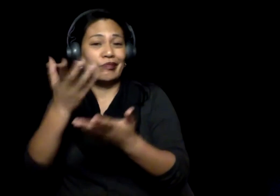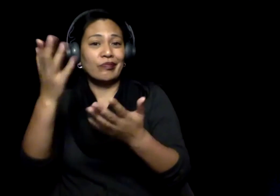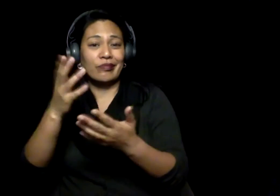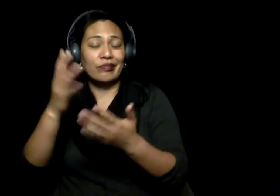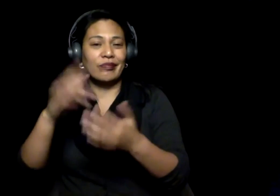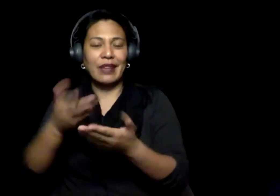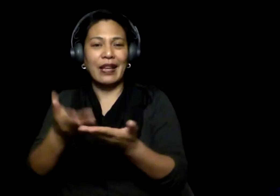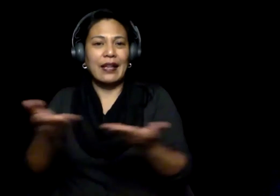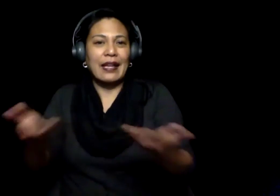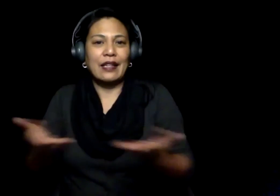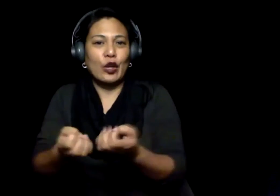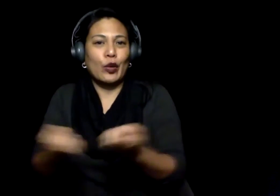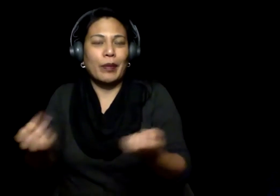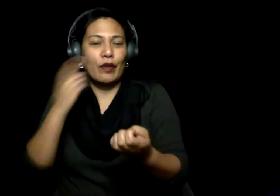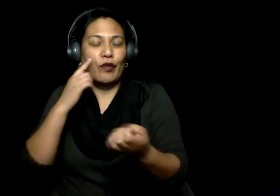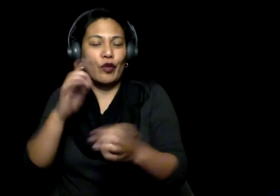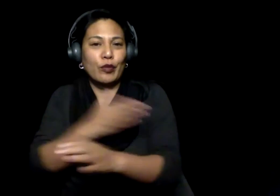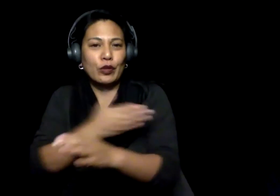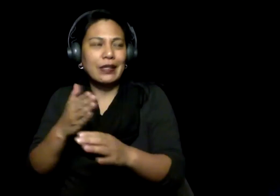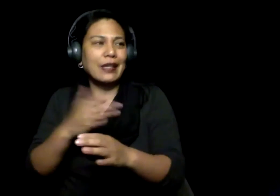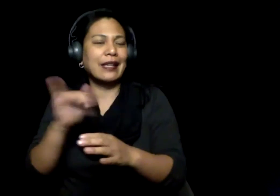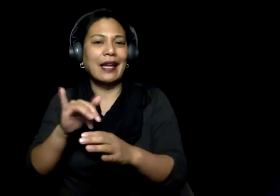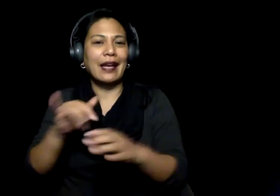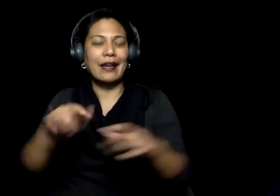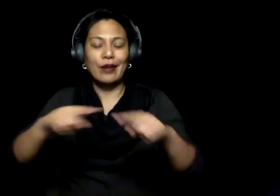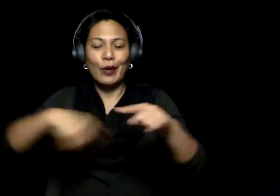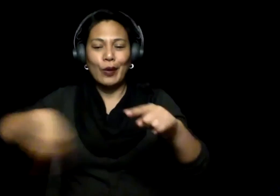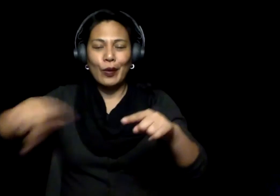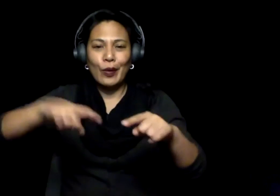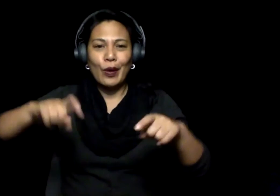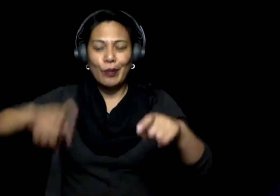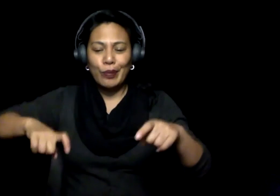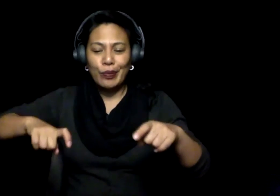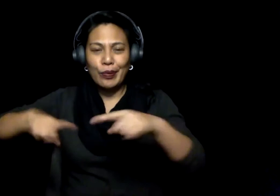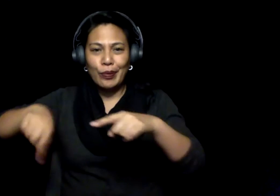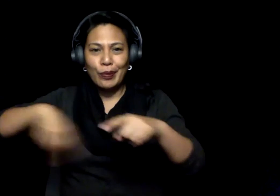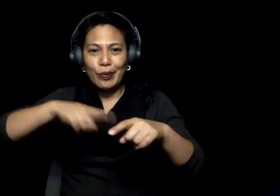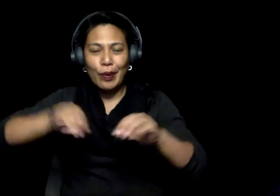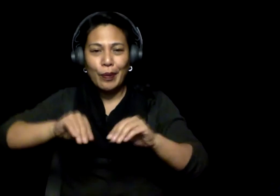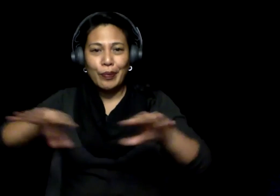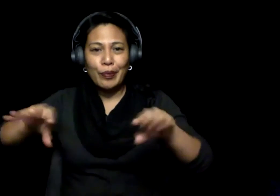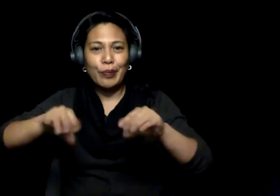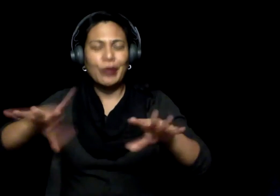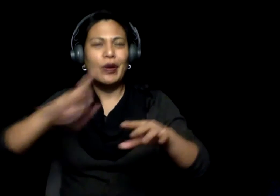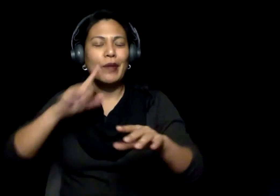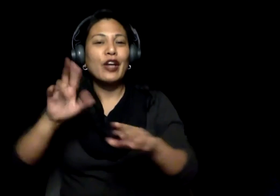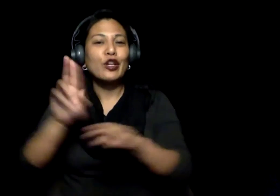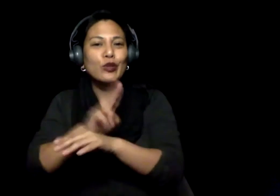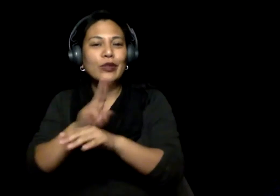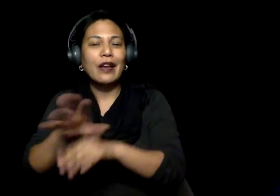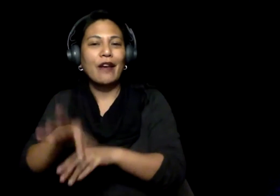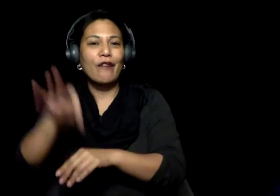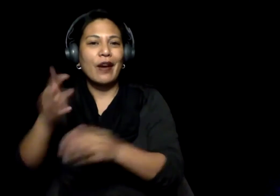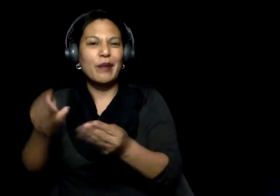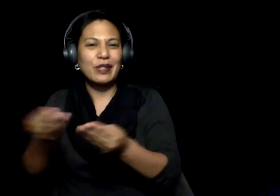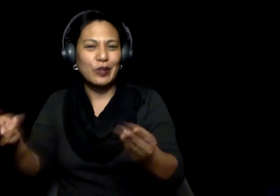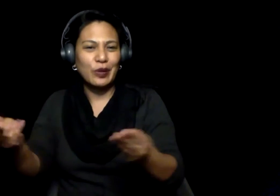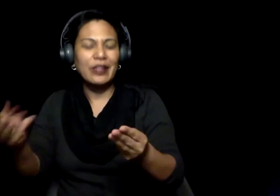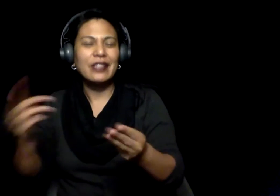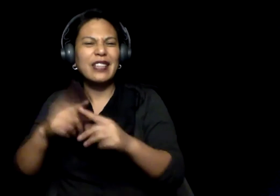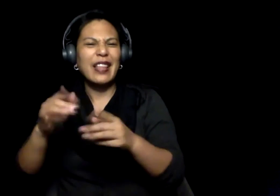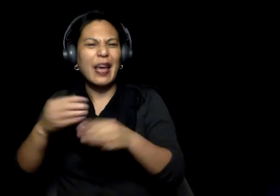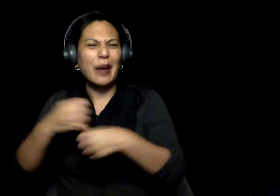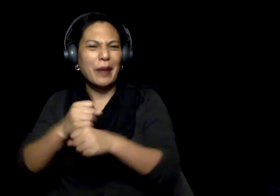figured out how to amplify sound using found materials and things like that. So this was like a multimodal project that happened over months and months at